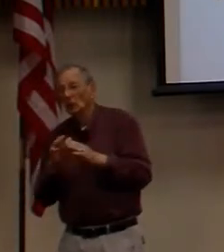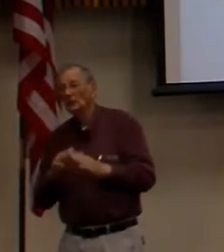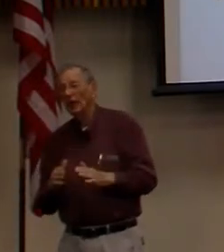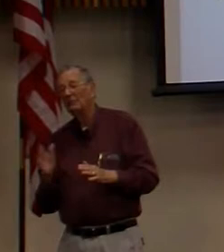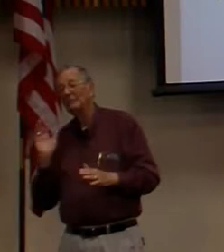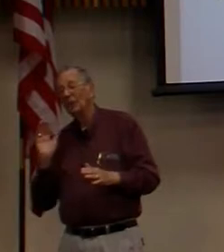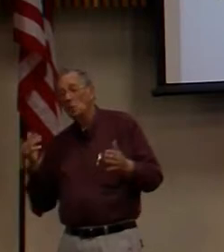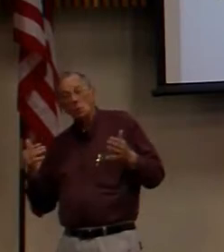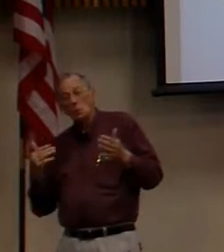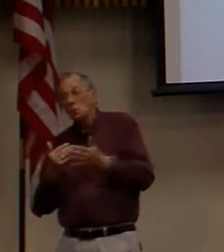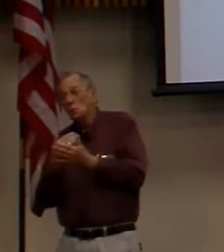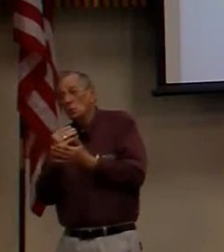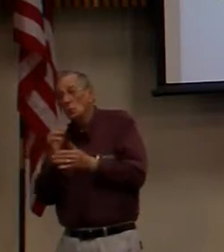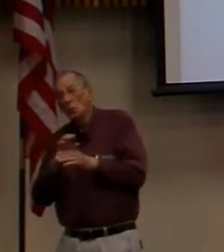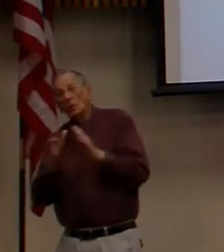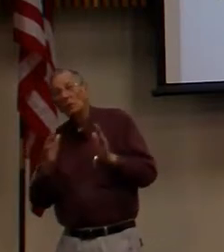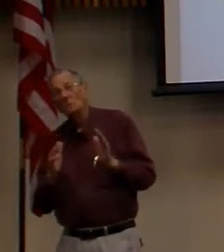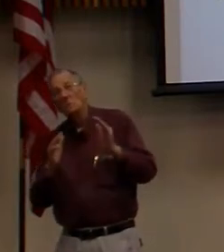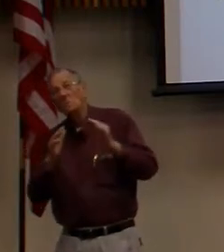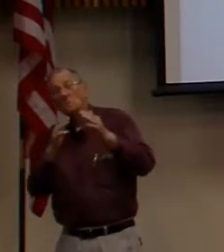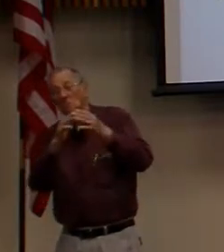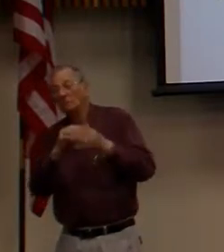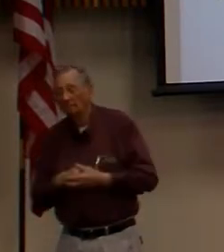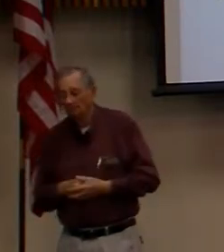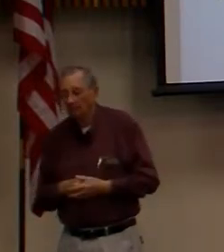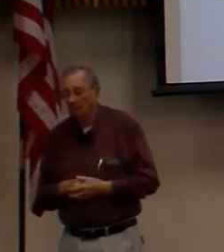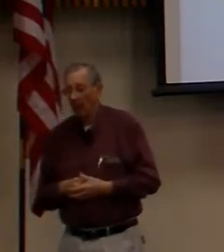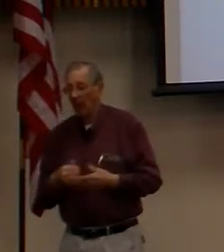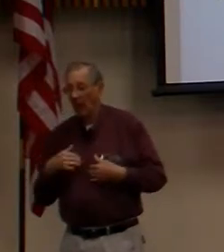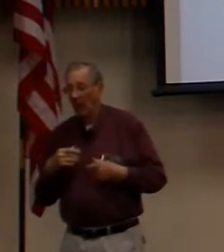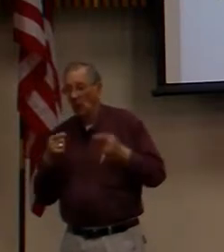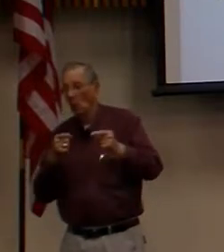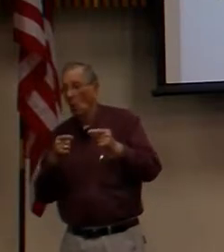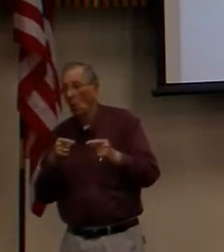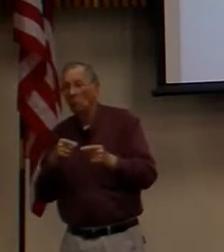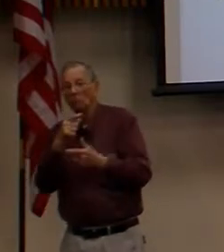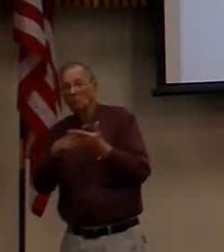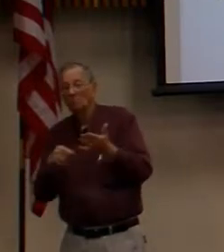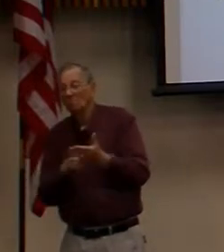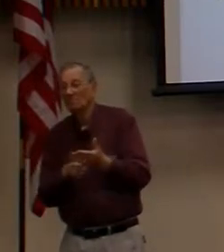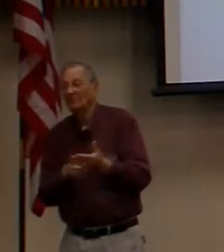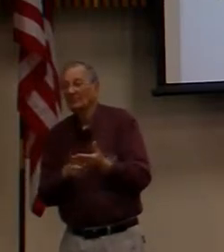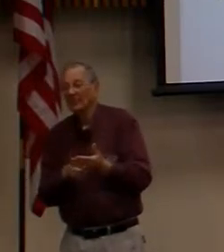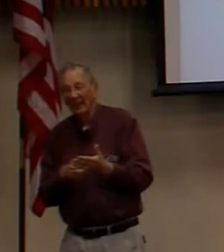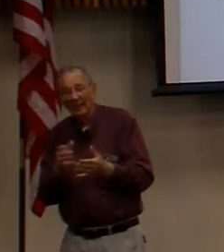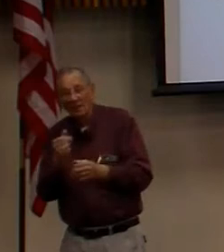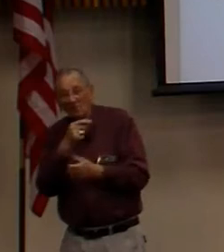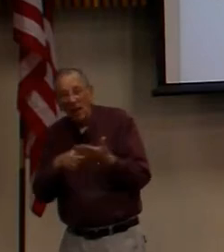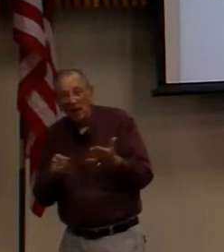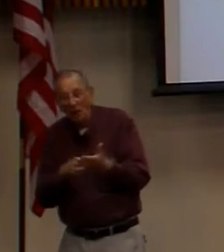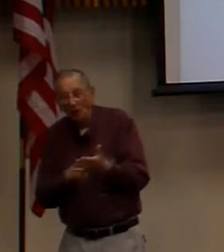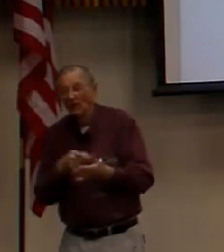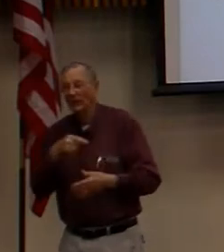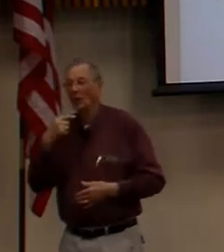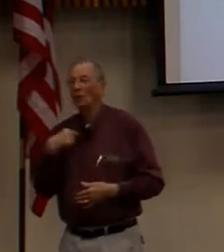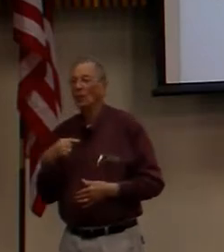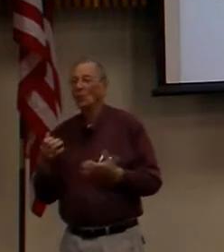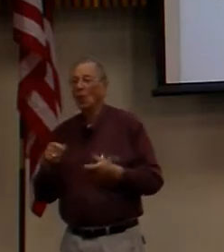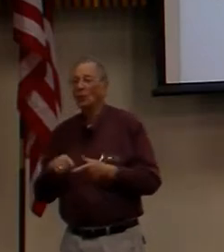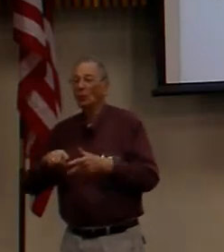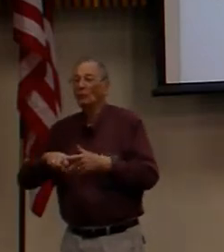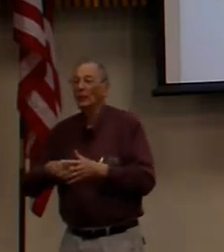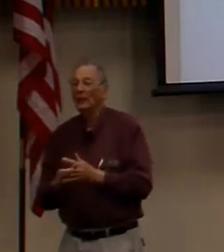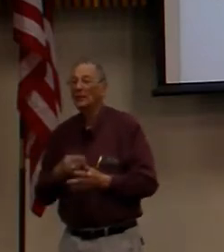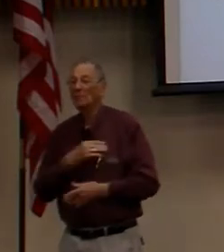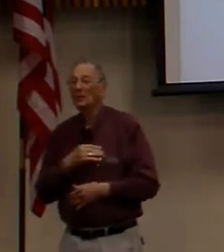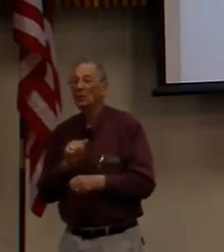brand new building. Very nice. And they had a goal to pay it off. And when they would get it paid off, they said, we want to do